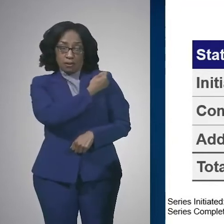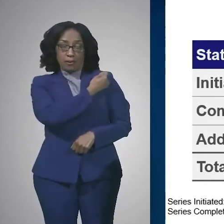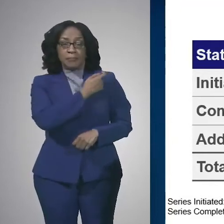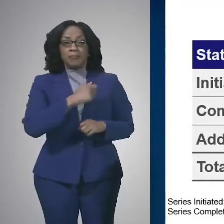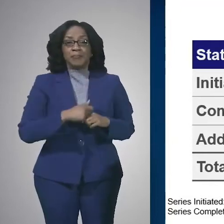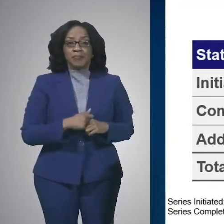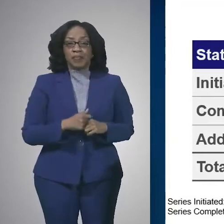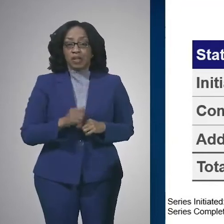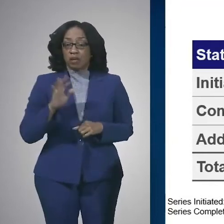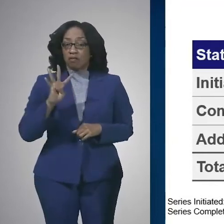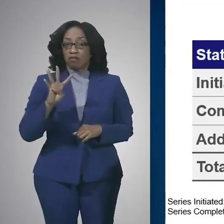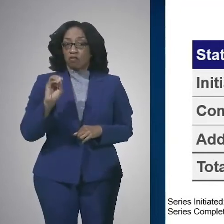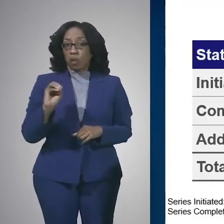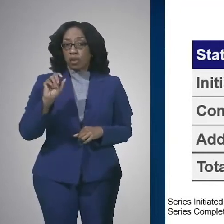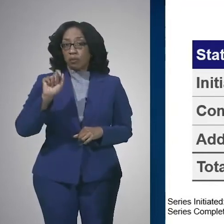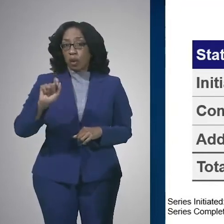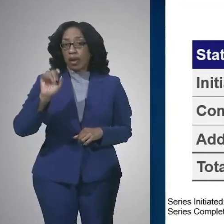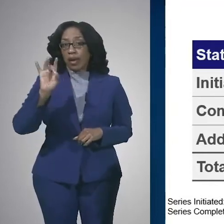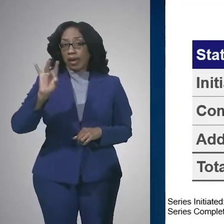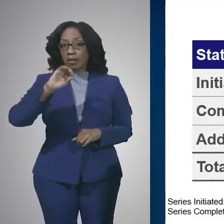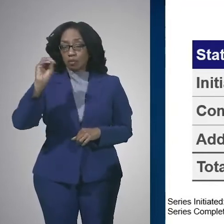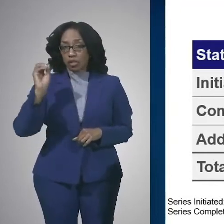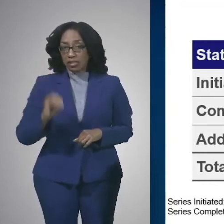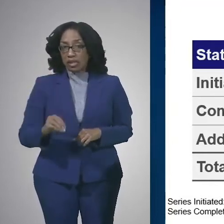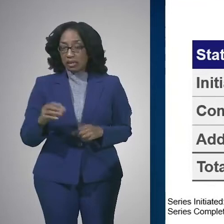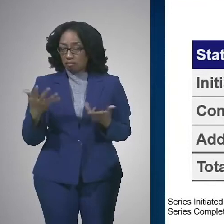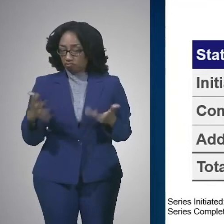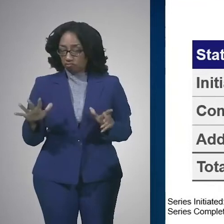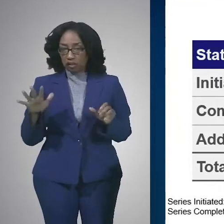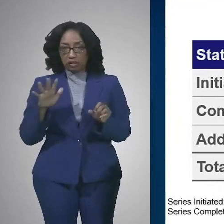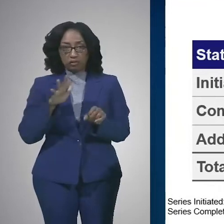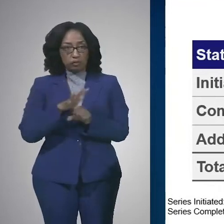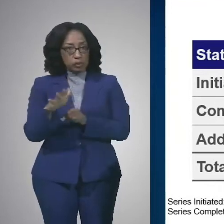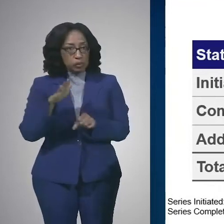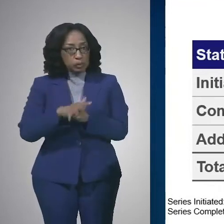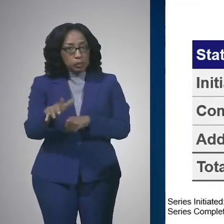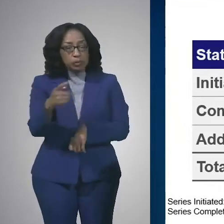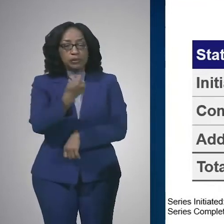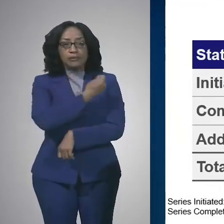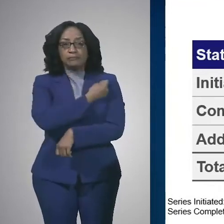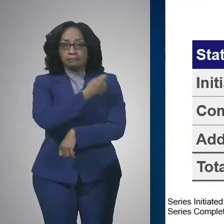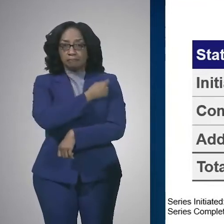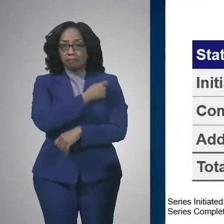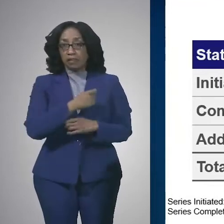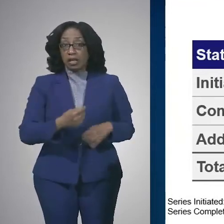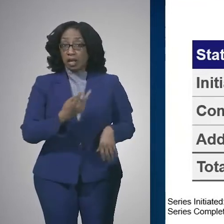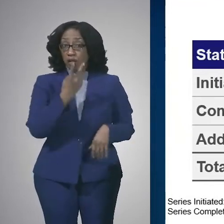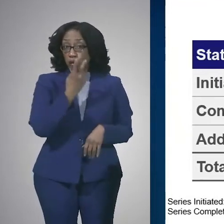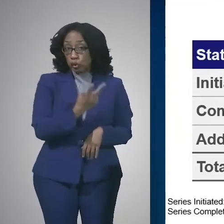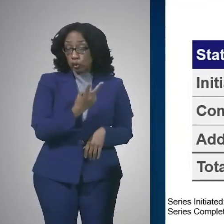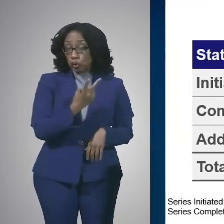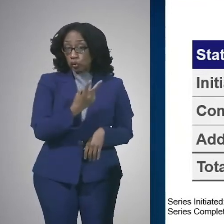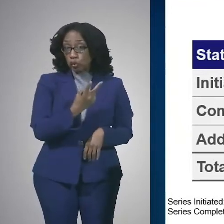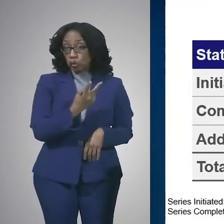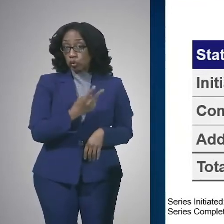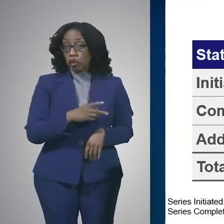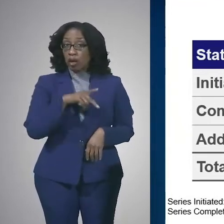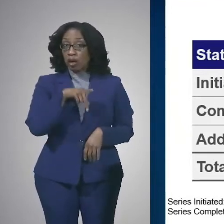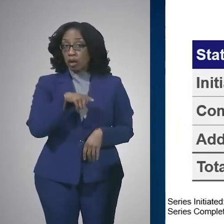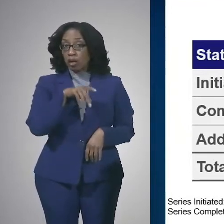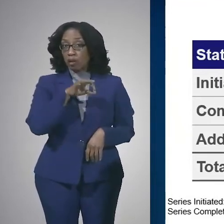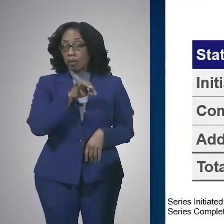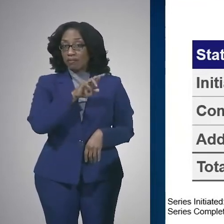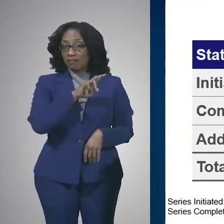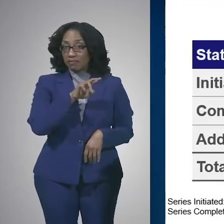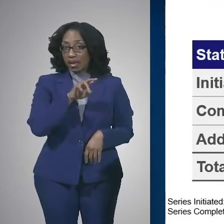vaccine. 40.8% of the population is fully vaccinated, having completed a series of 2 vaccinations of Pfizer